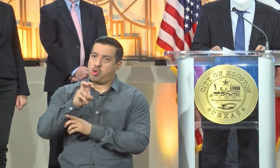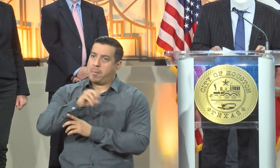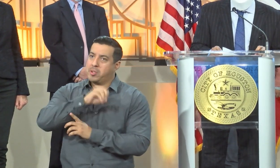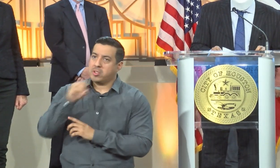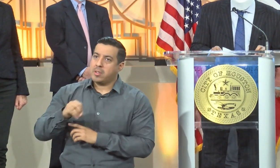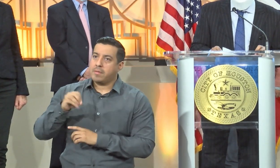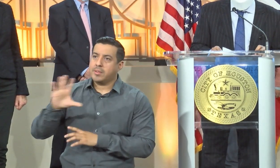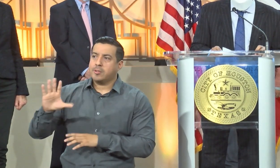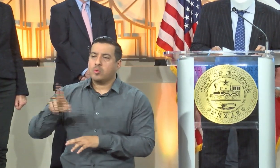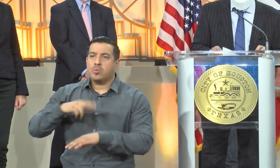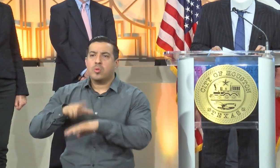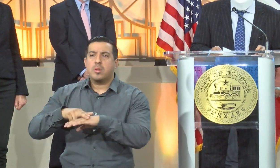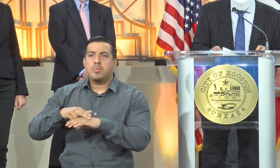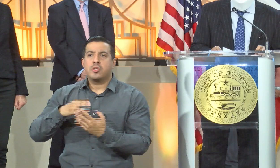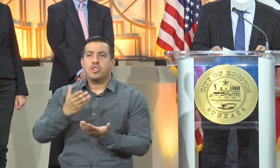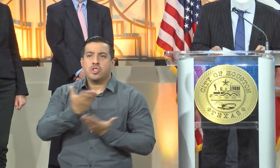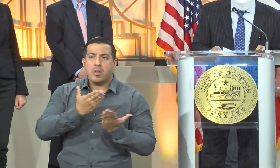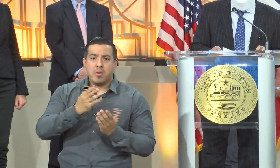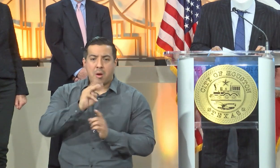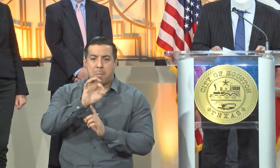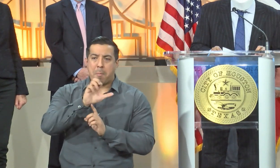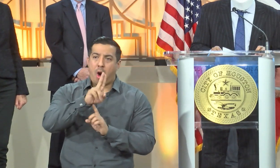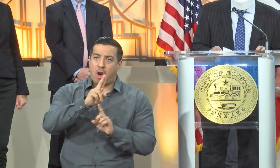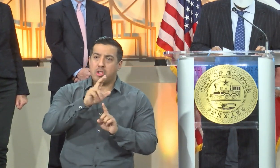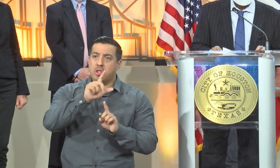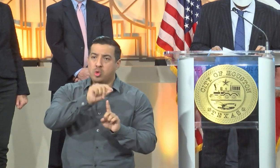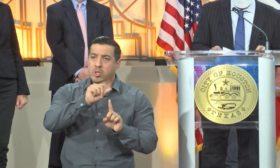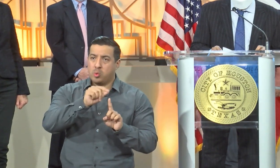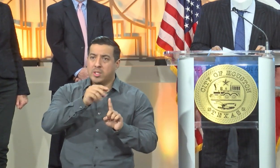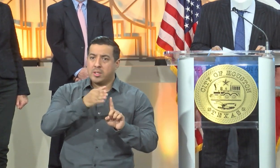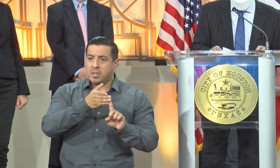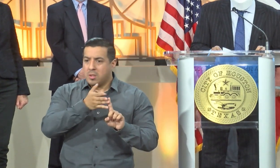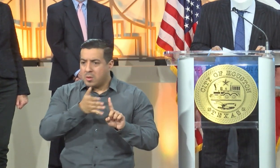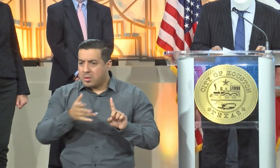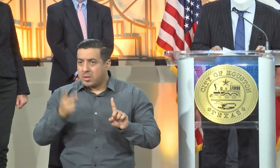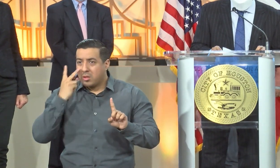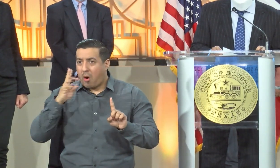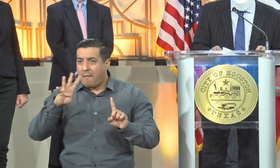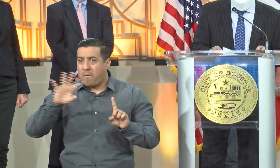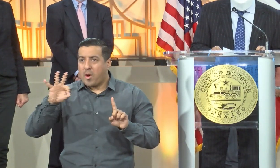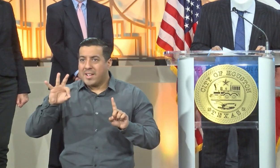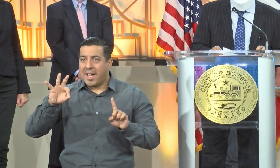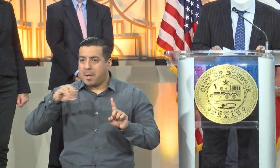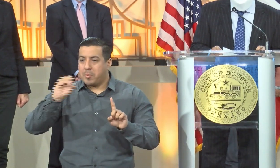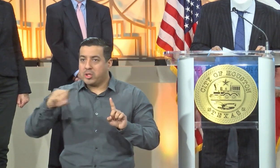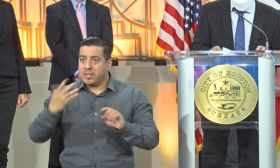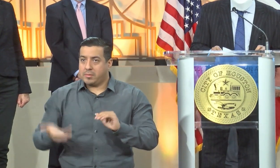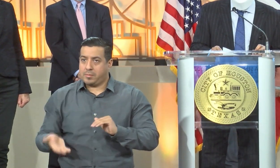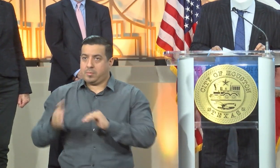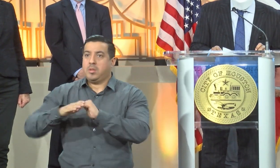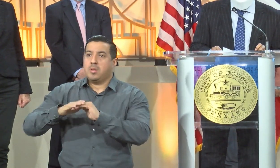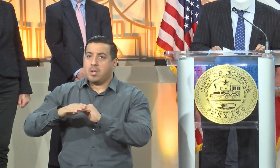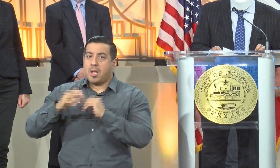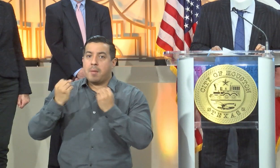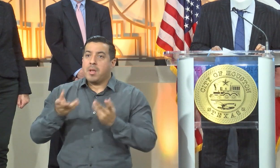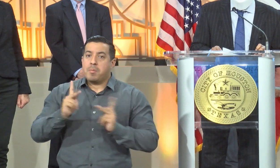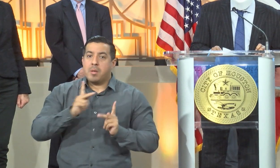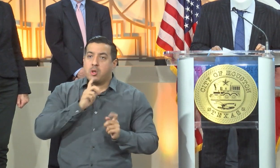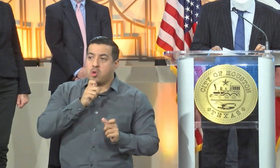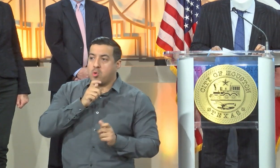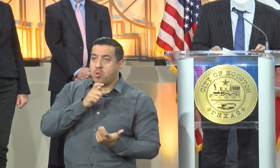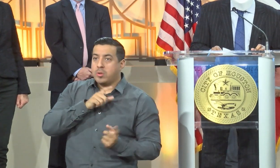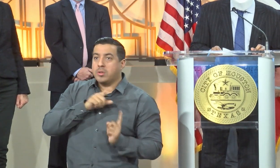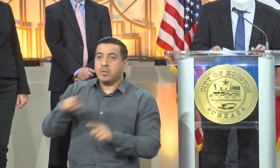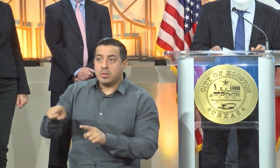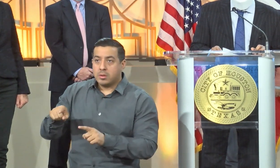typical service, with March through October 2020 showing a 49% increase in the average number of households